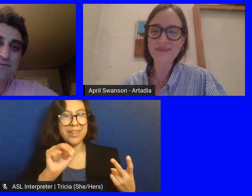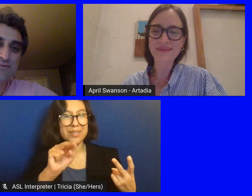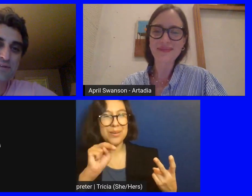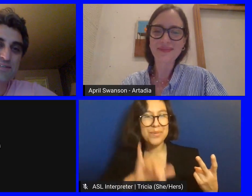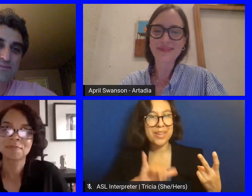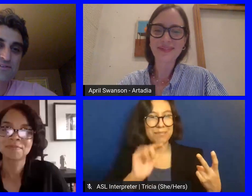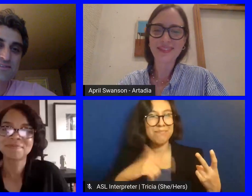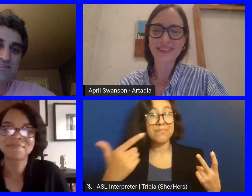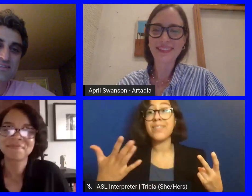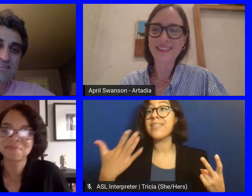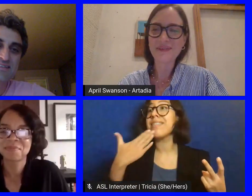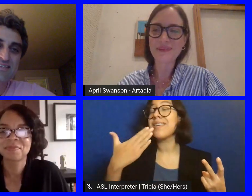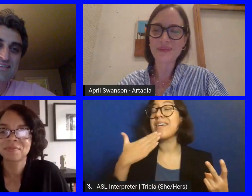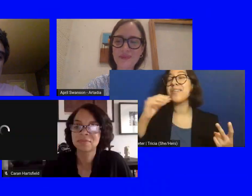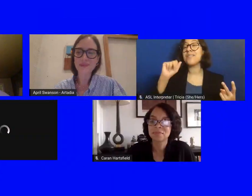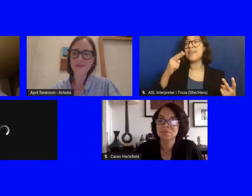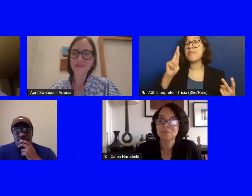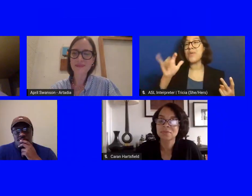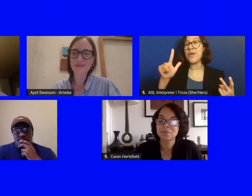Awesome. Thank you so much, April.